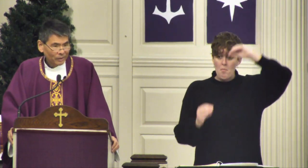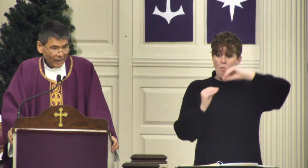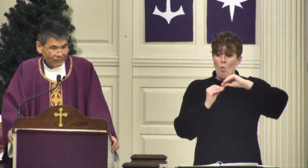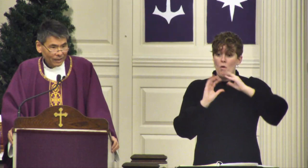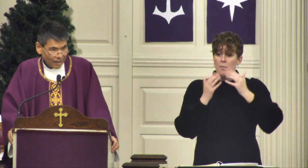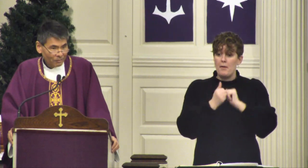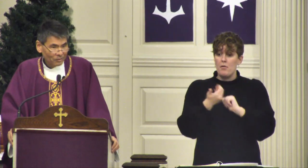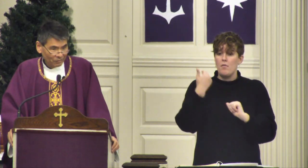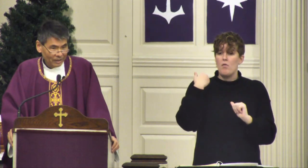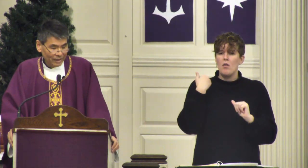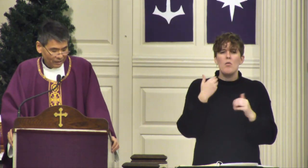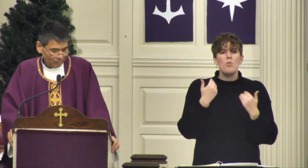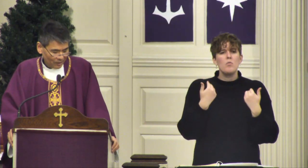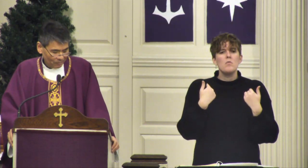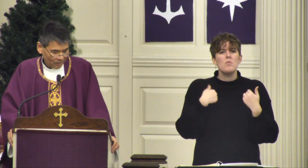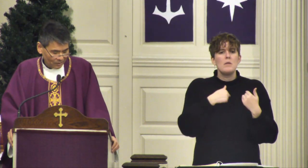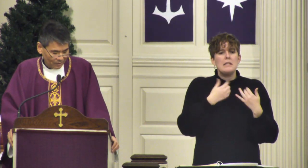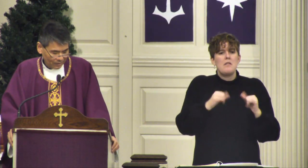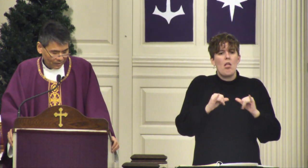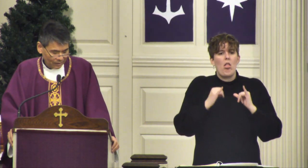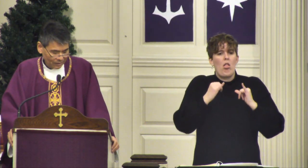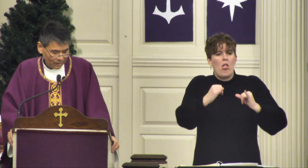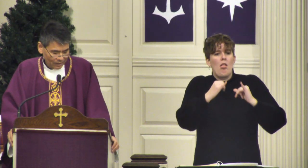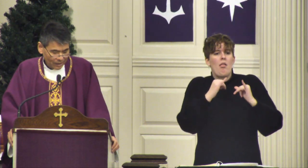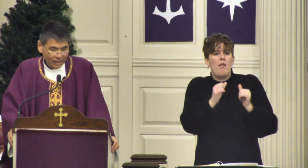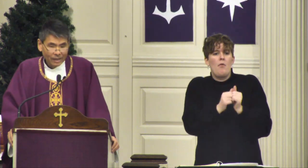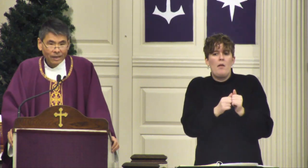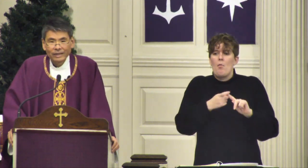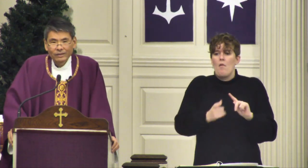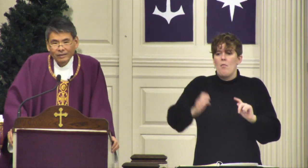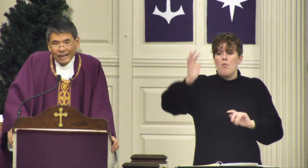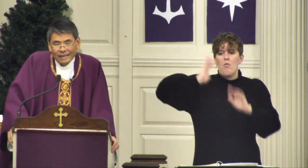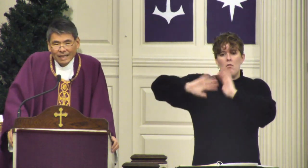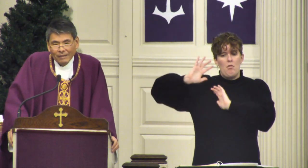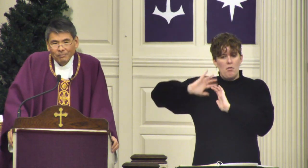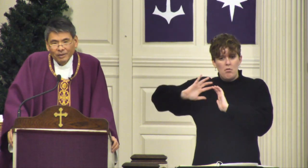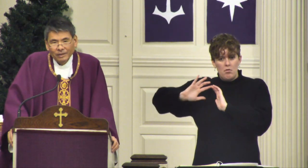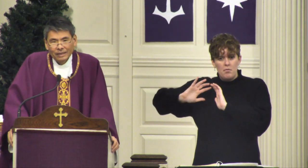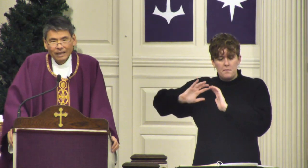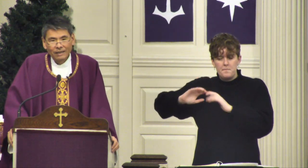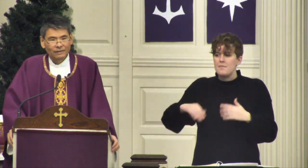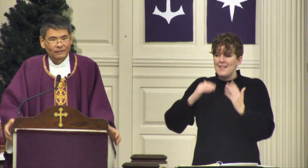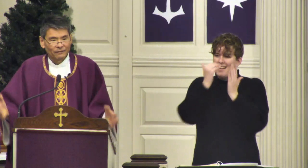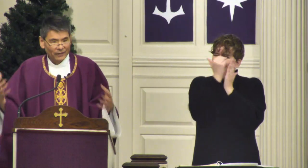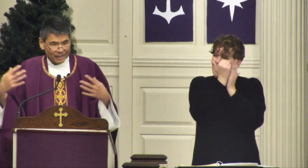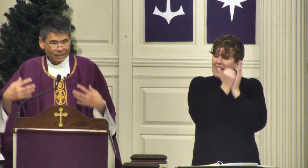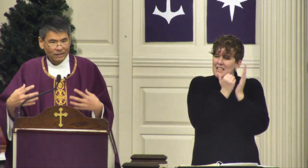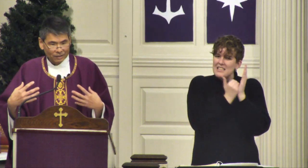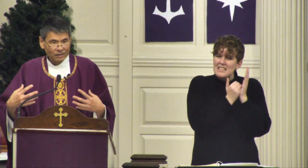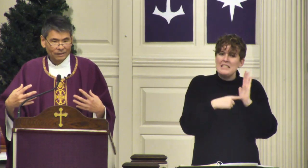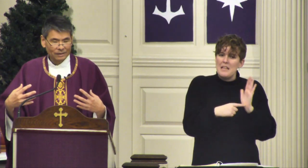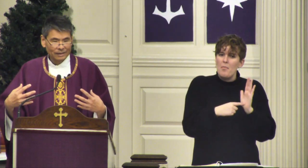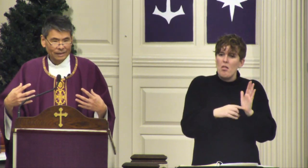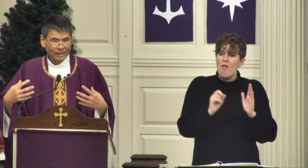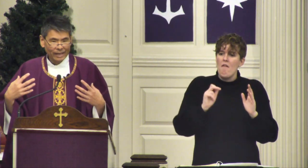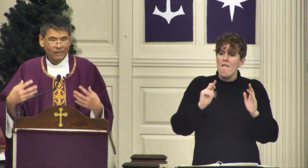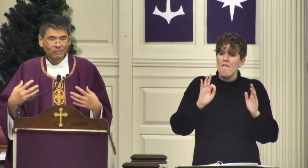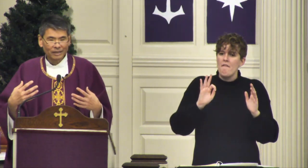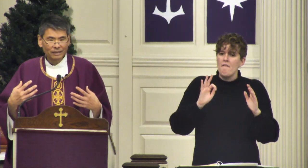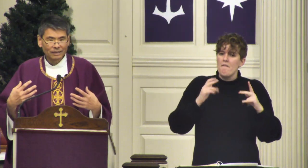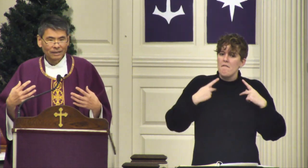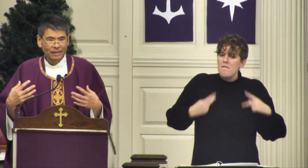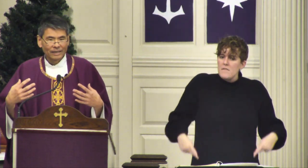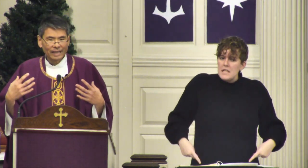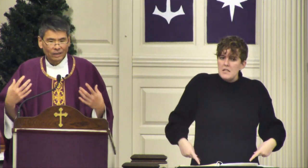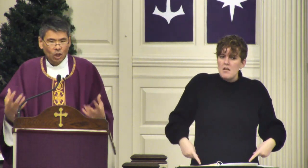what do we have in common with these people? These are examples of physical